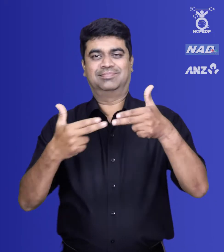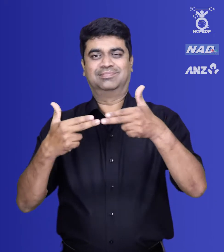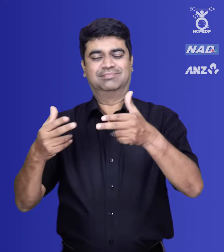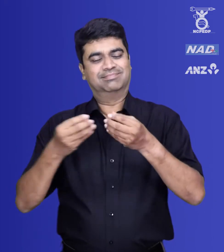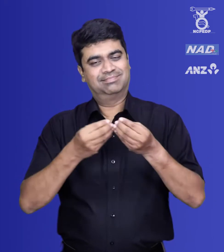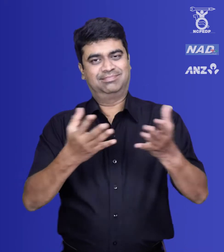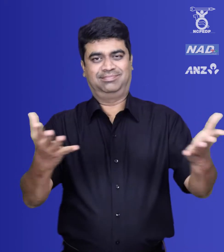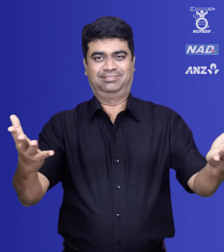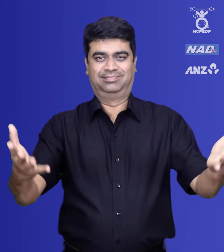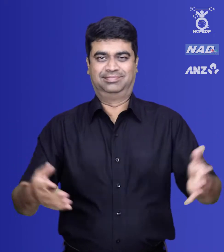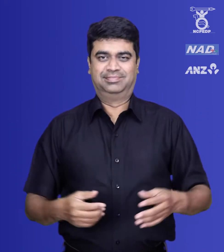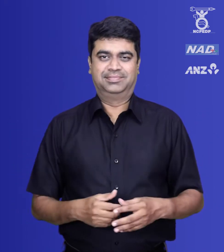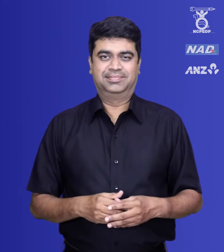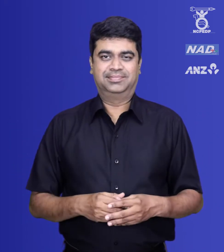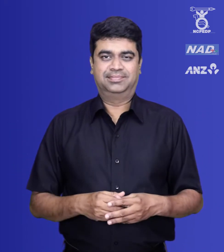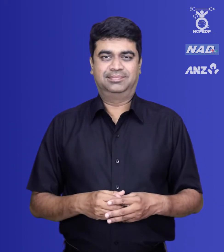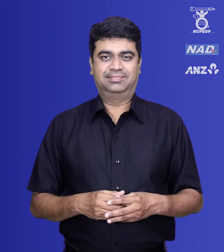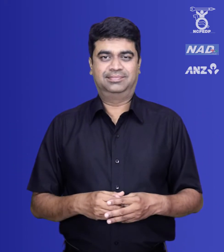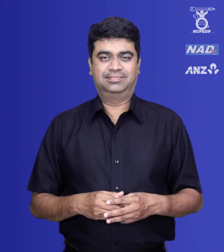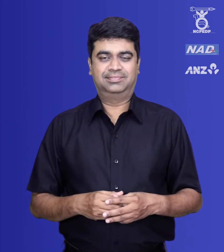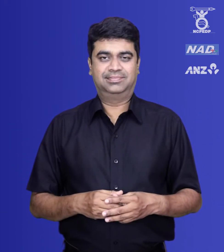with disabilities.